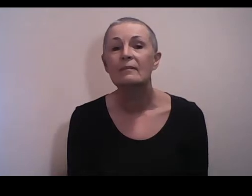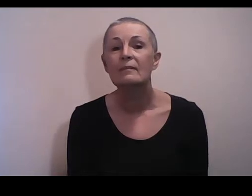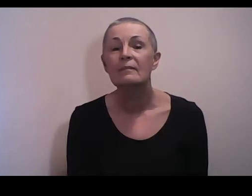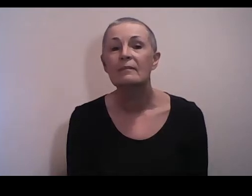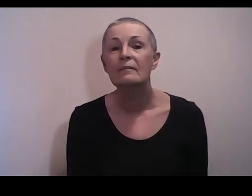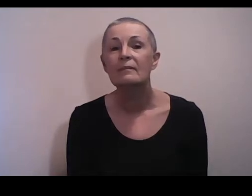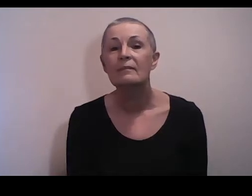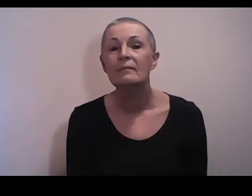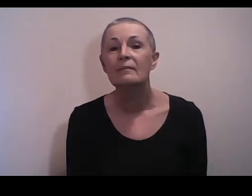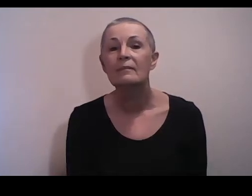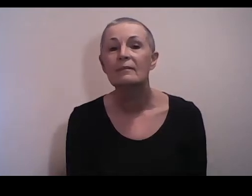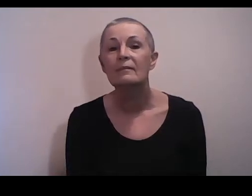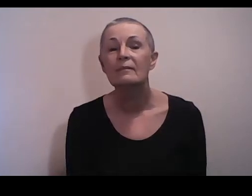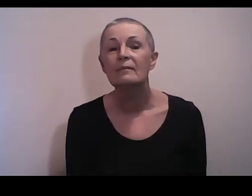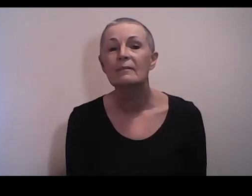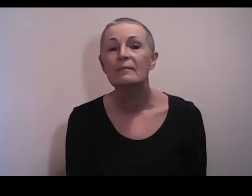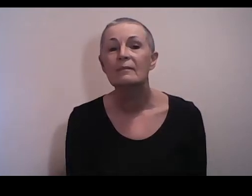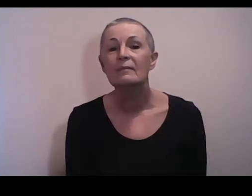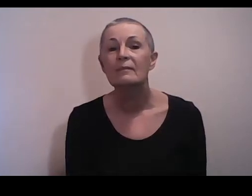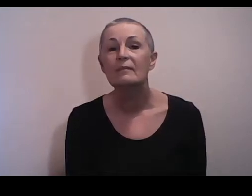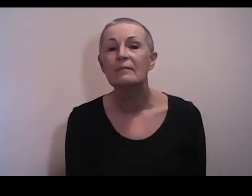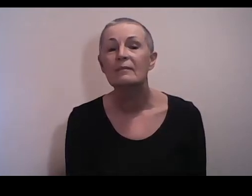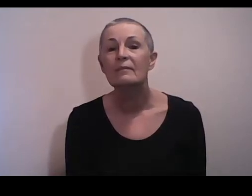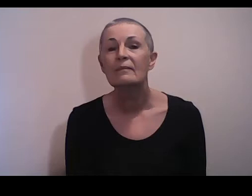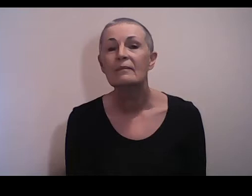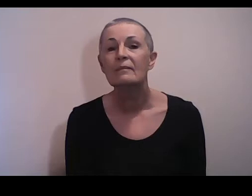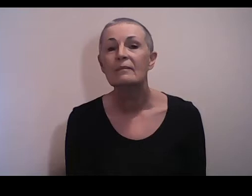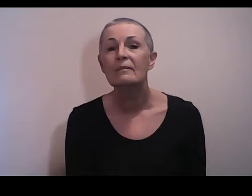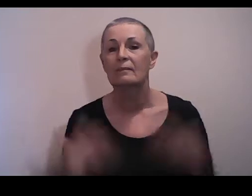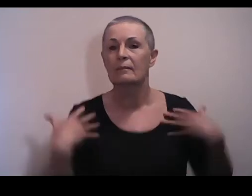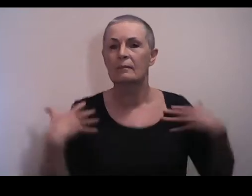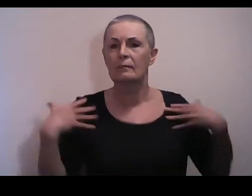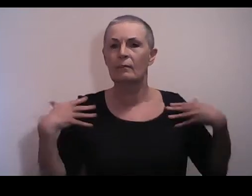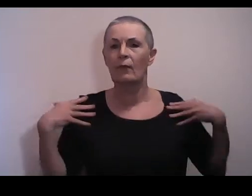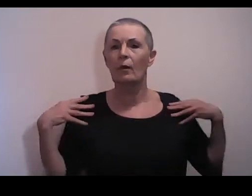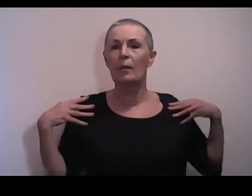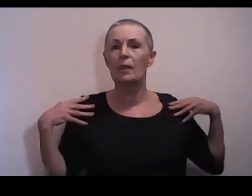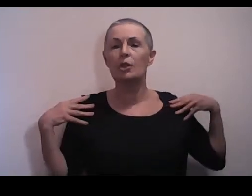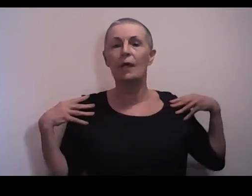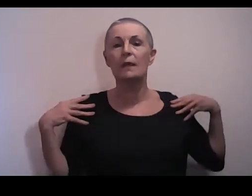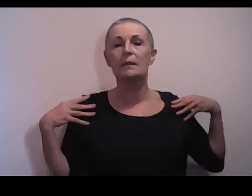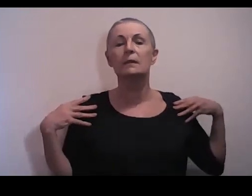Smooth the energy ball. I open the chest.